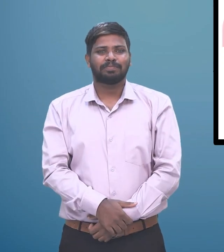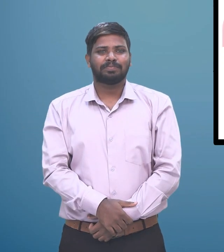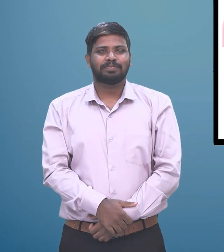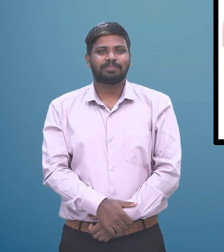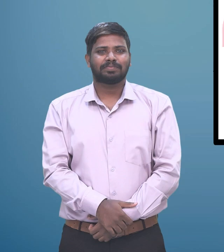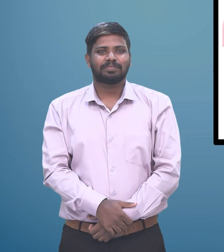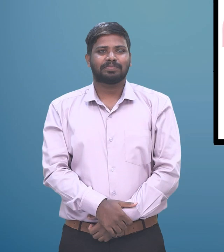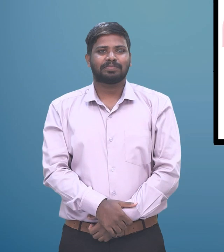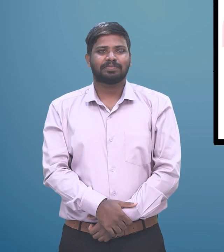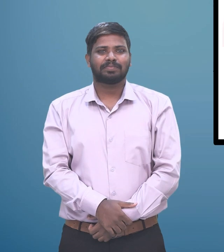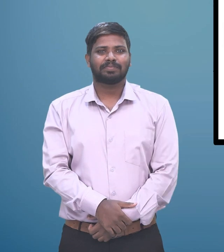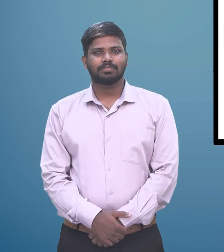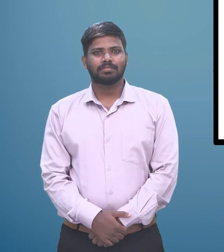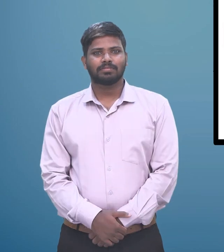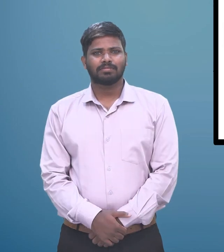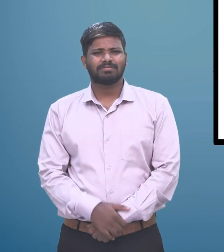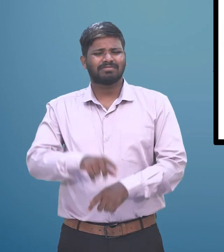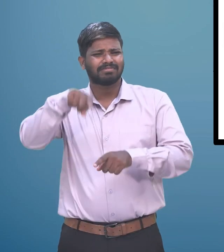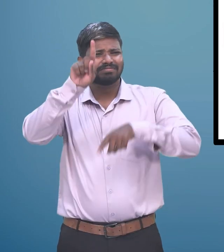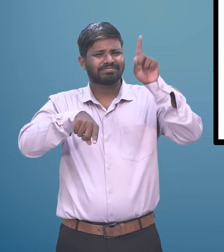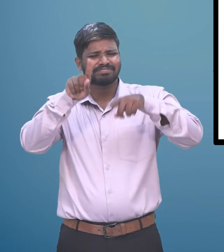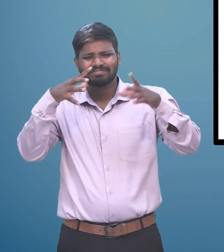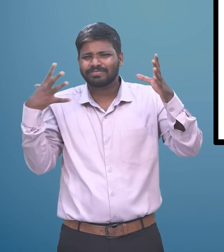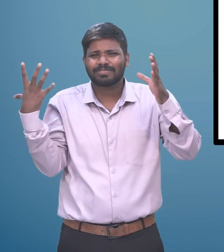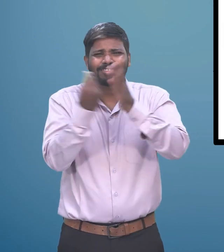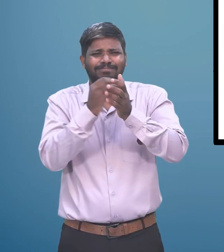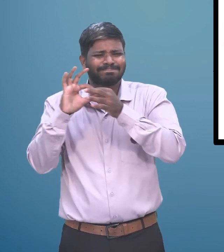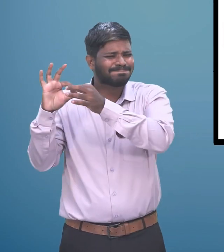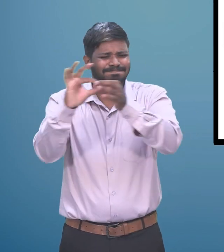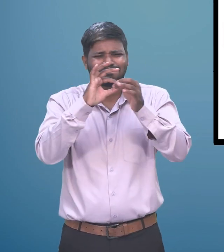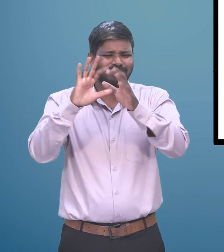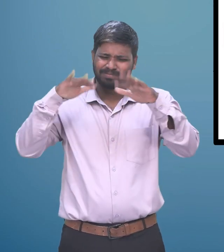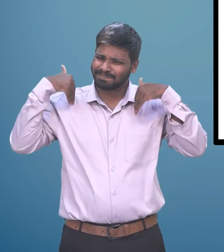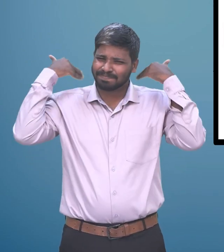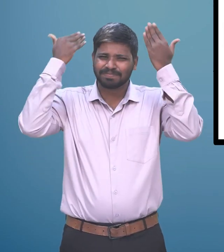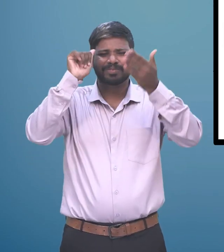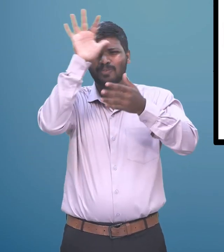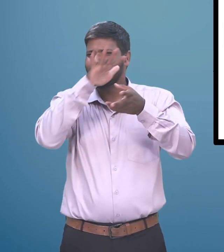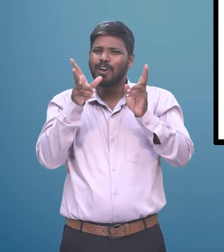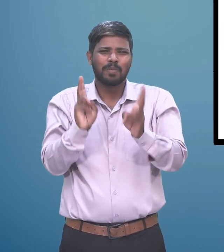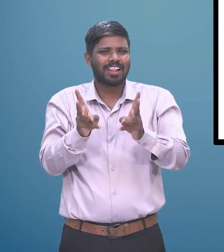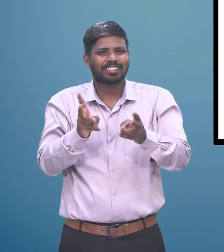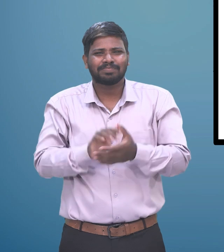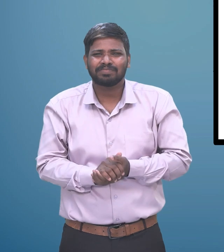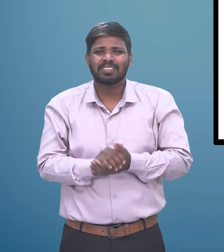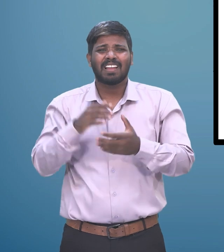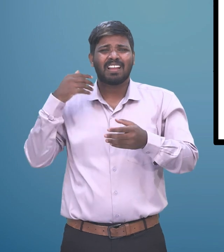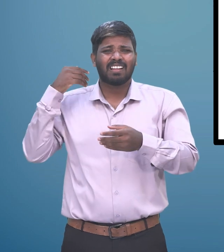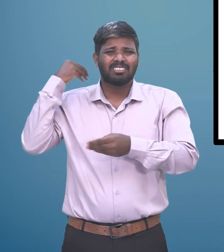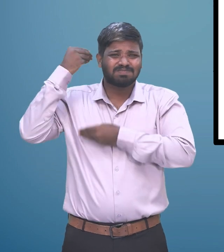play of the many. The principle of unity in diversity, which has always been normal to India and its